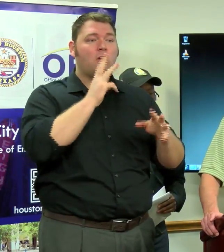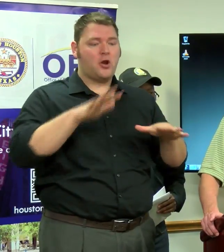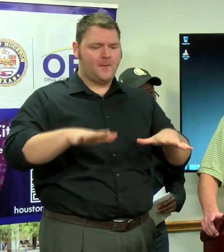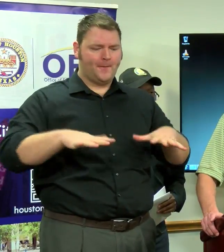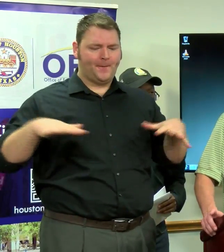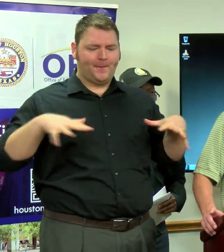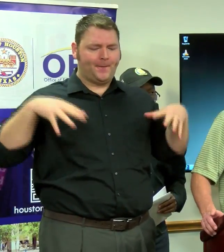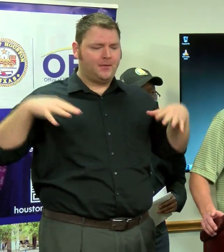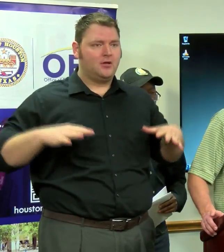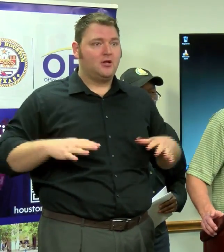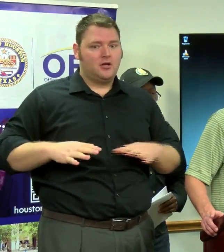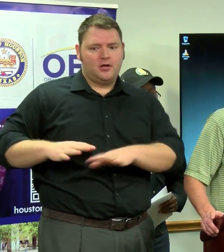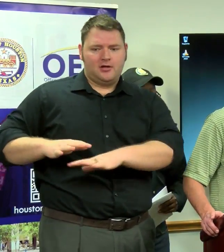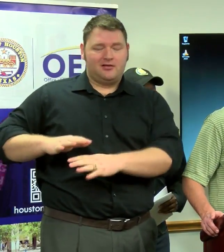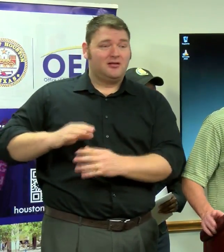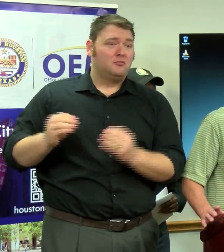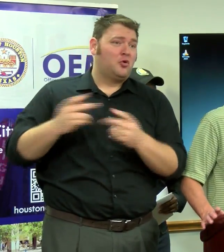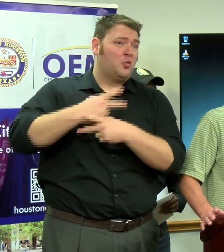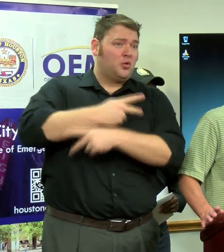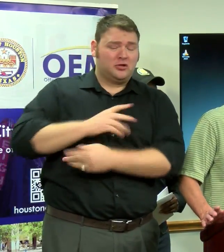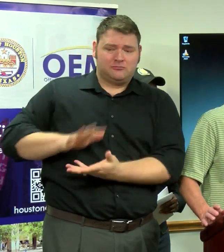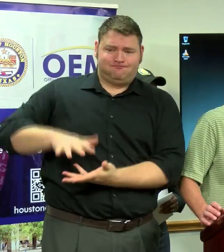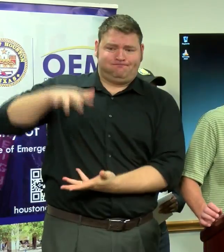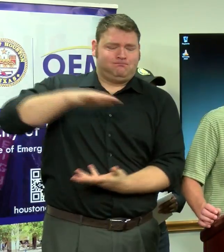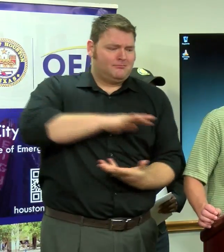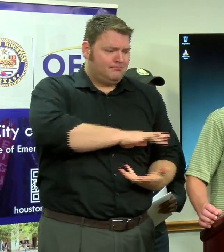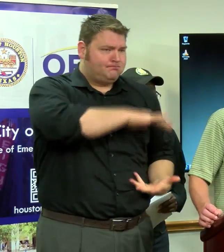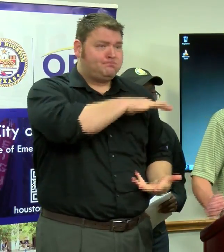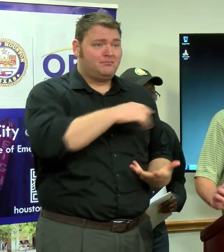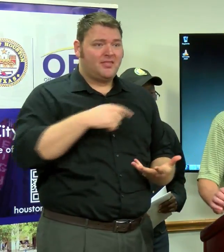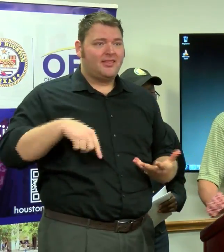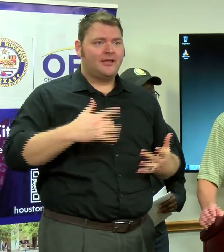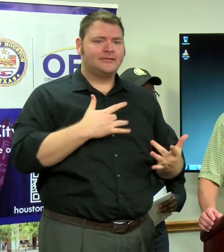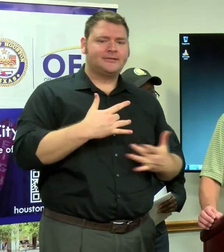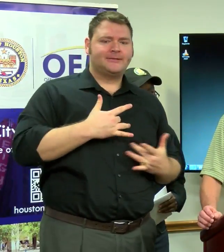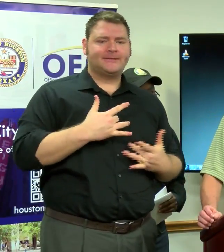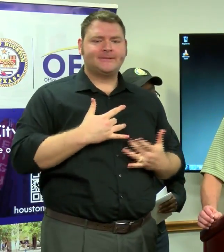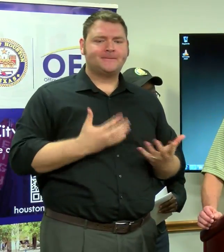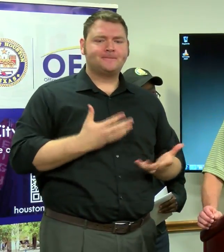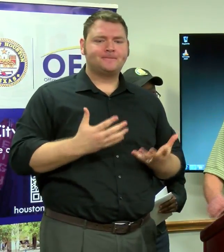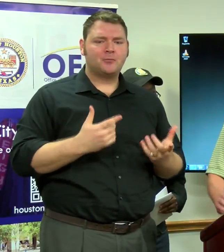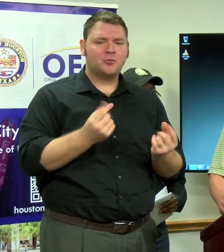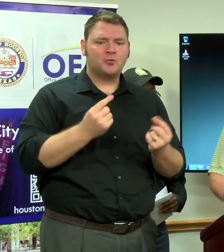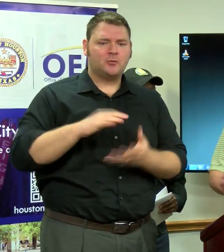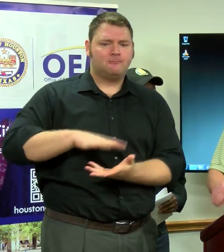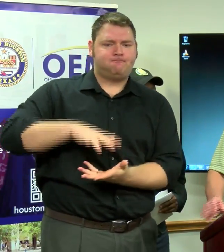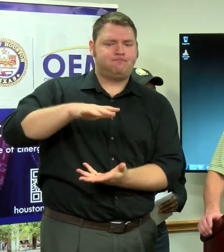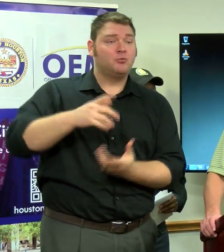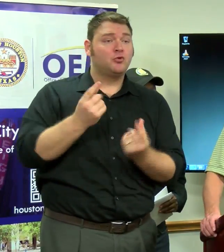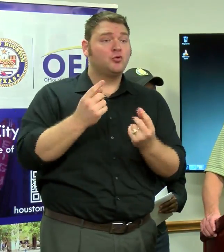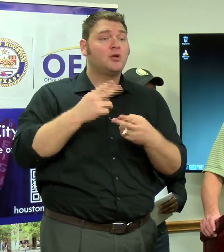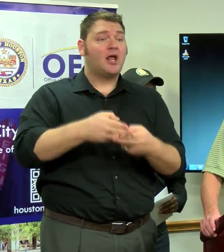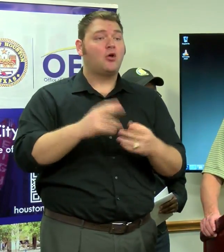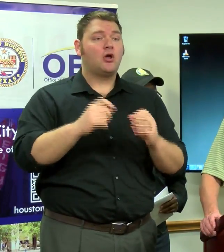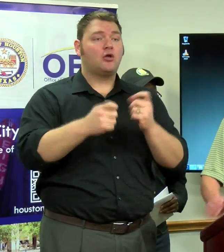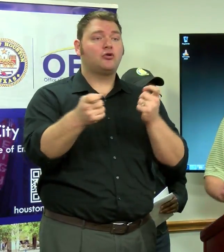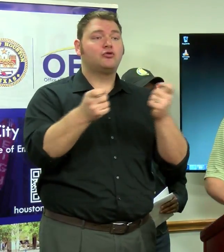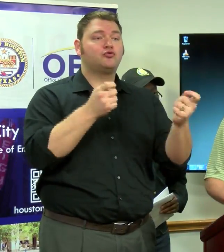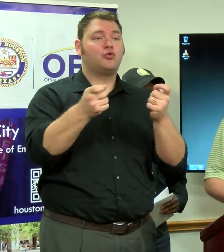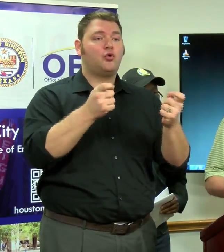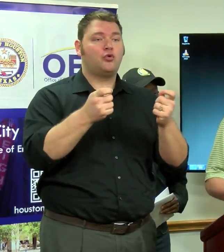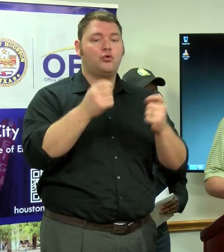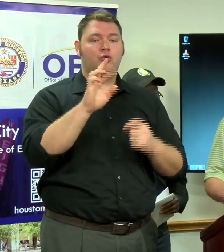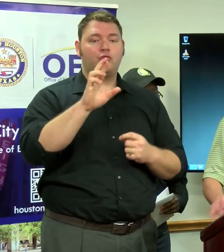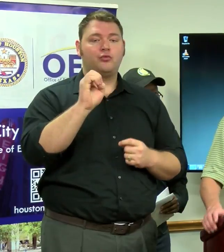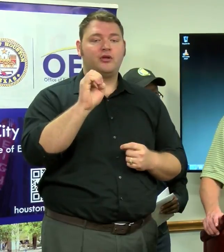concerned about the water levels rising very, very quickly. So what they're doing now is what we would call a controlled release rate. And at the